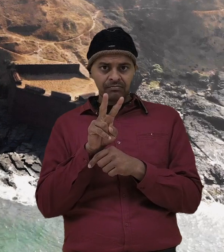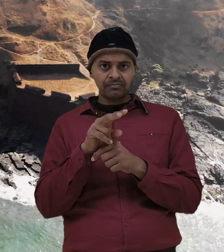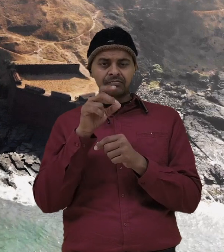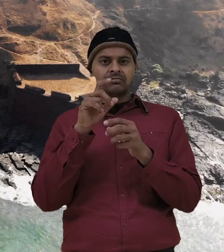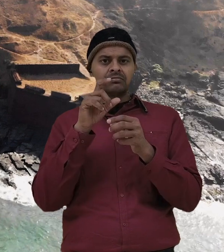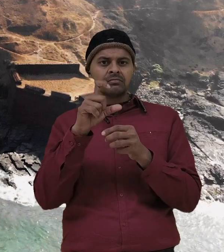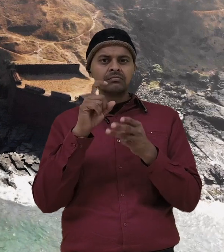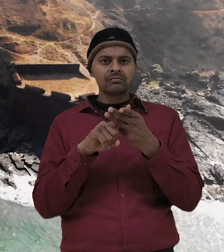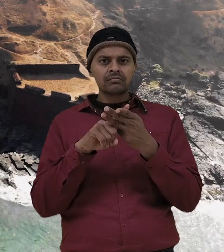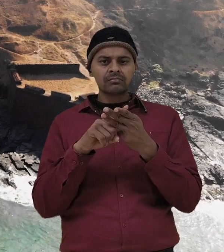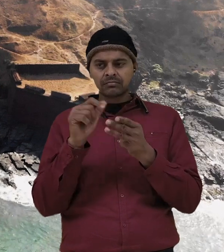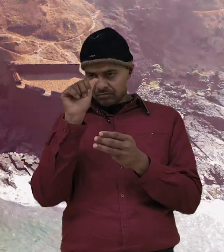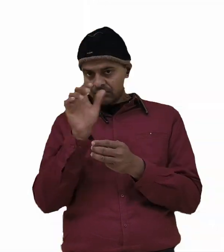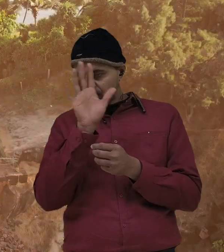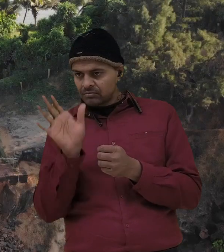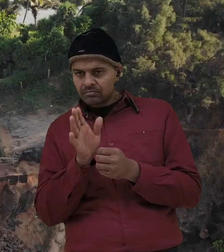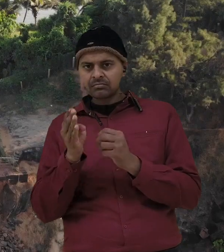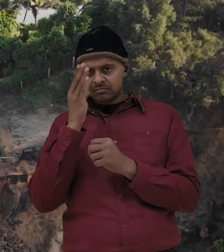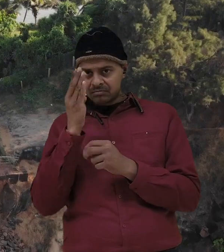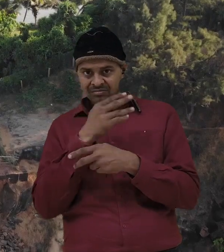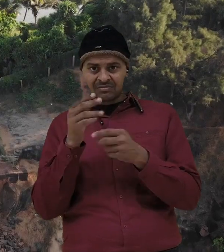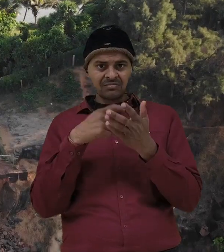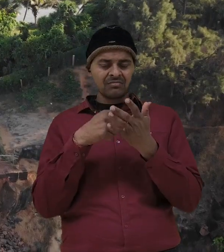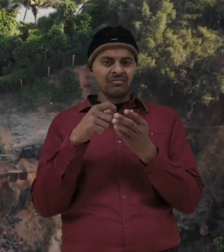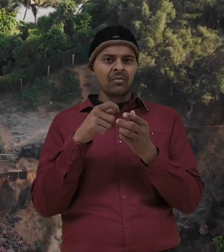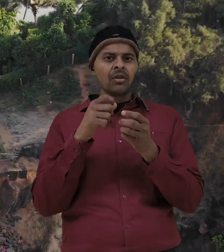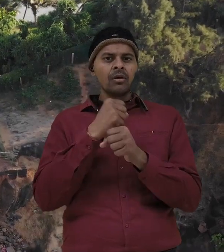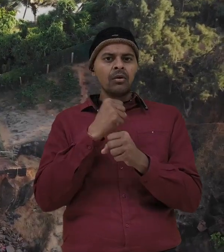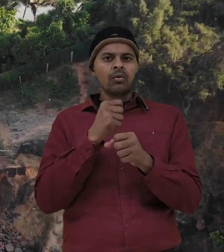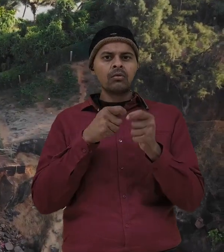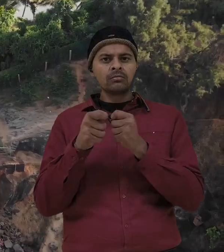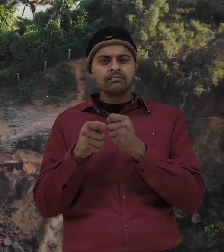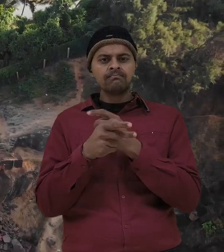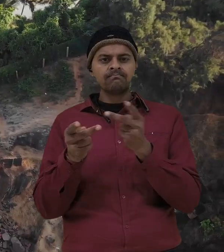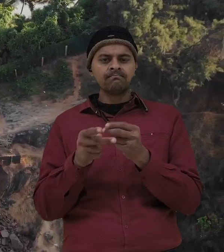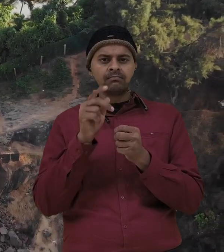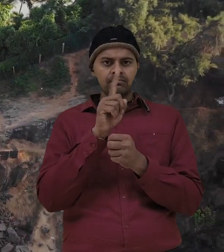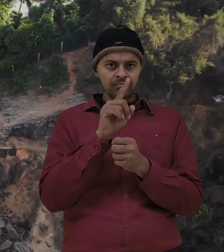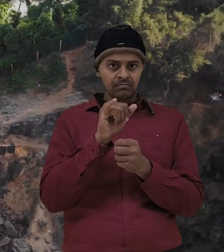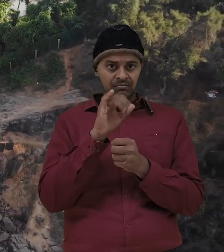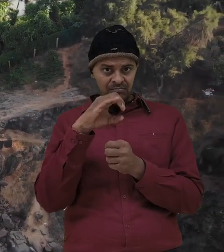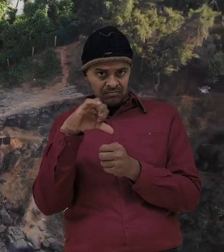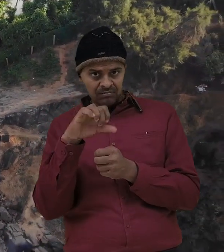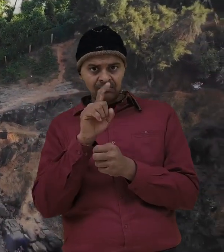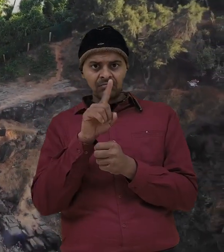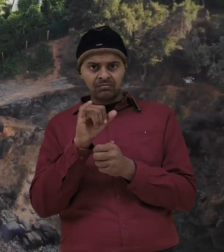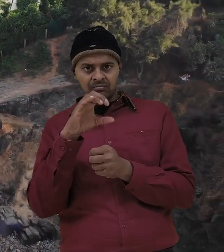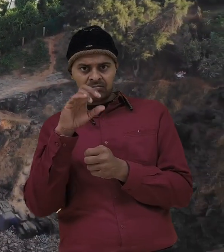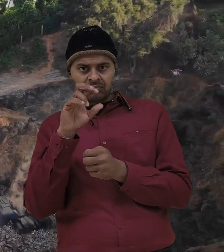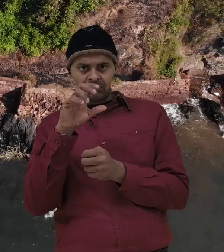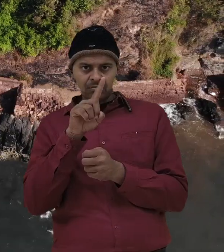Agauda plateau was constructed in the year 1612 during the tenure of Governor